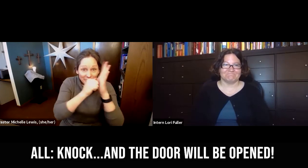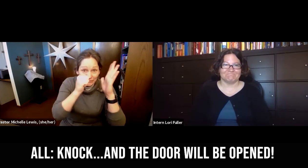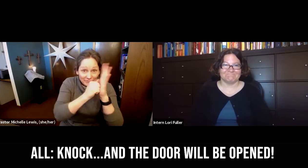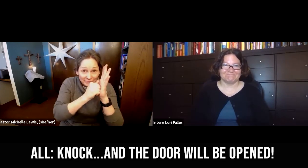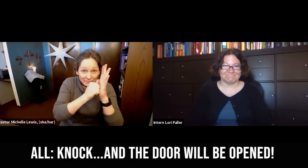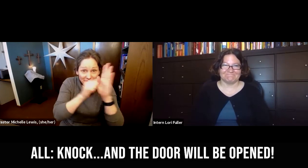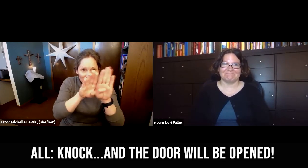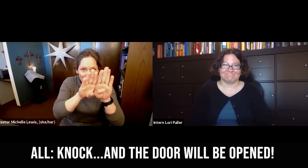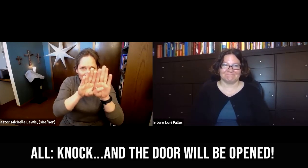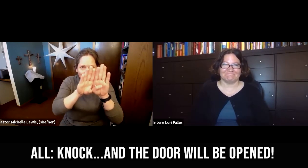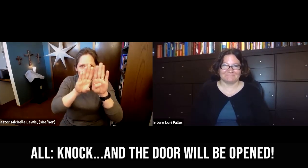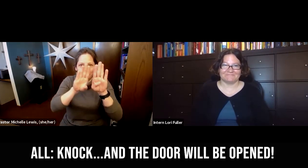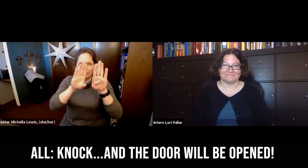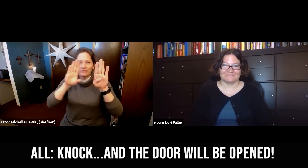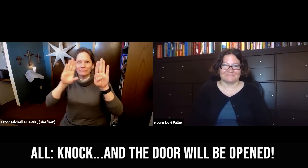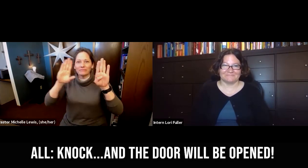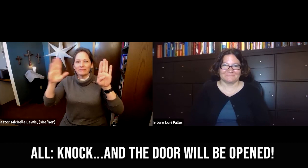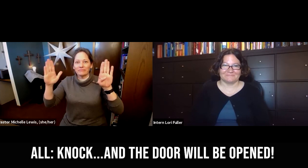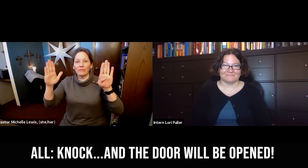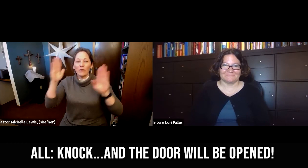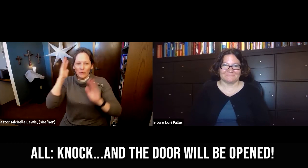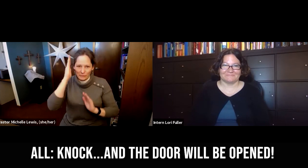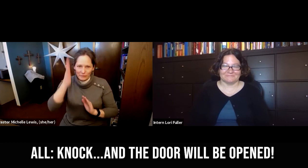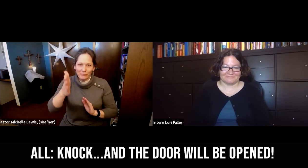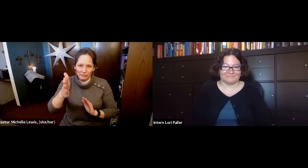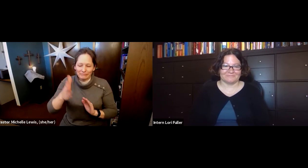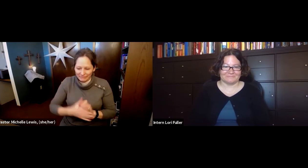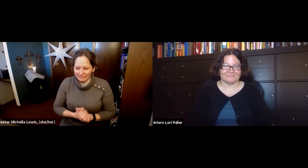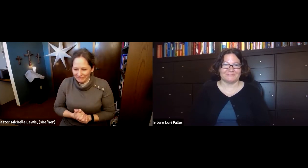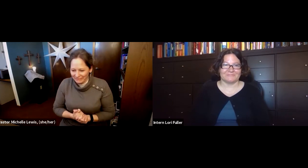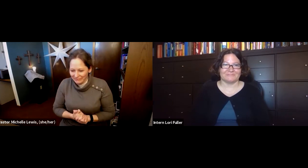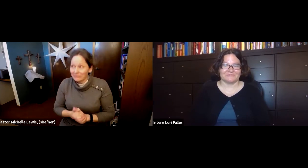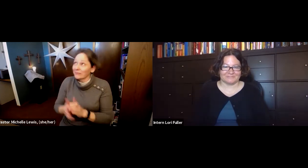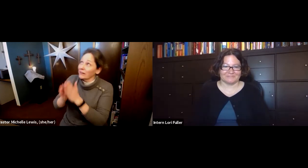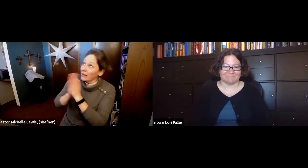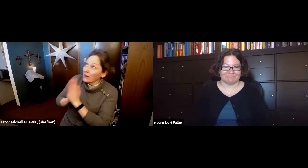Knock, and the door will be opened.